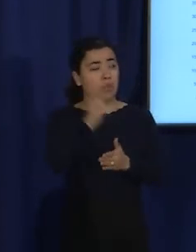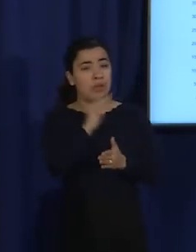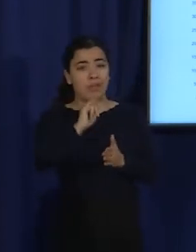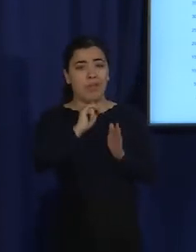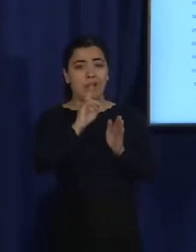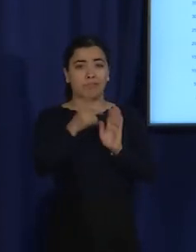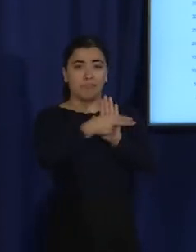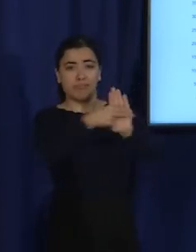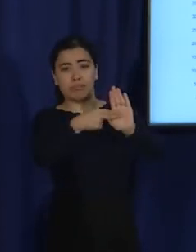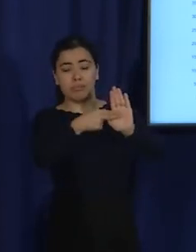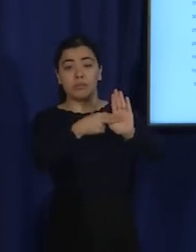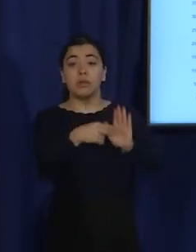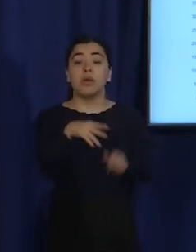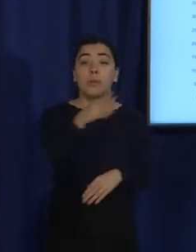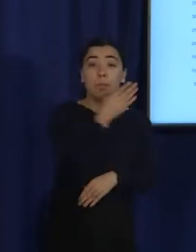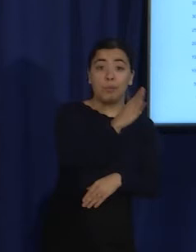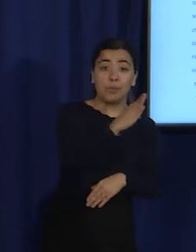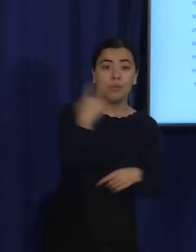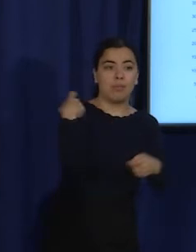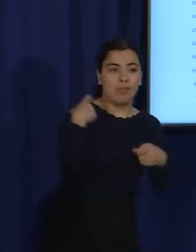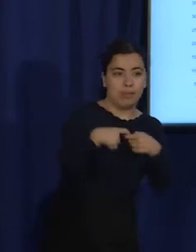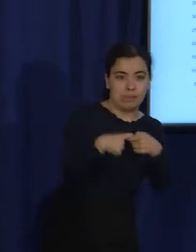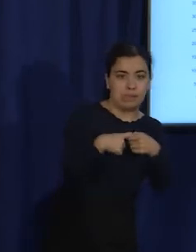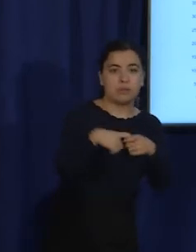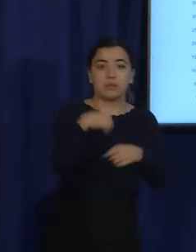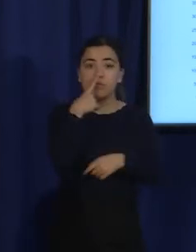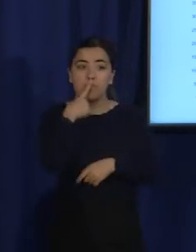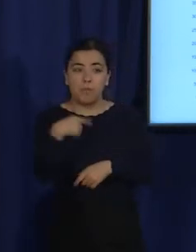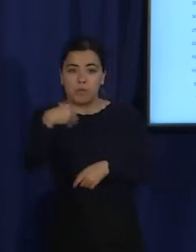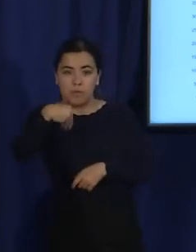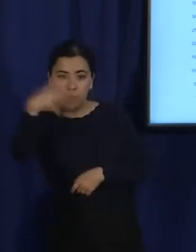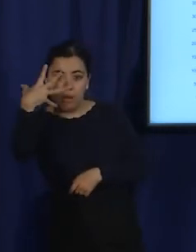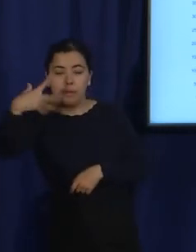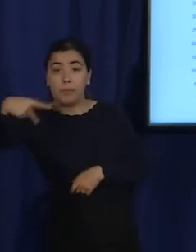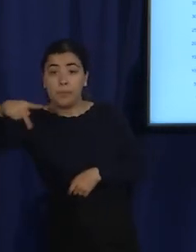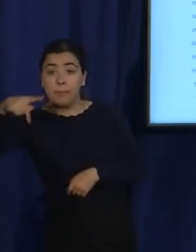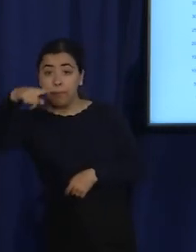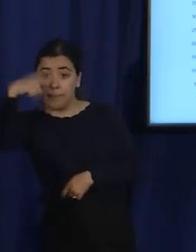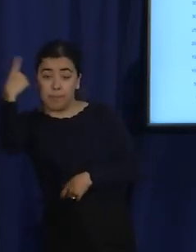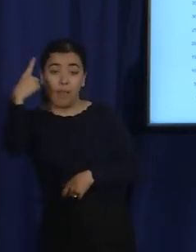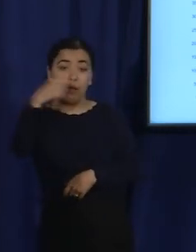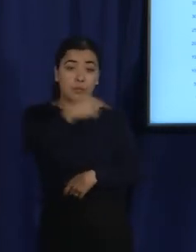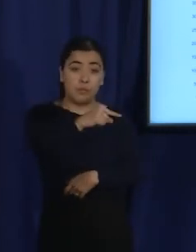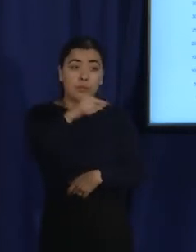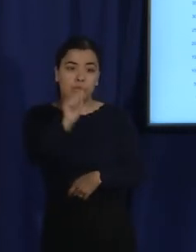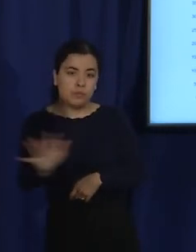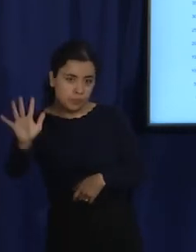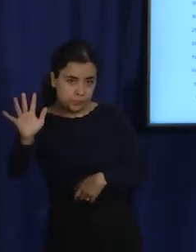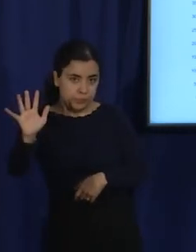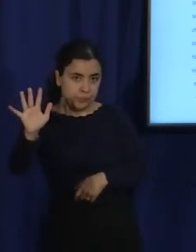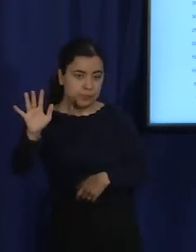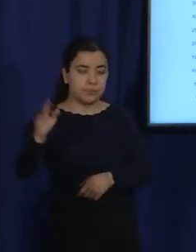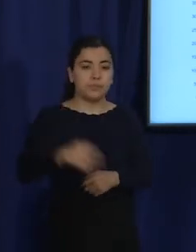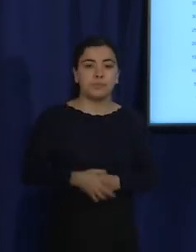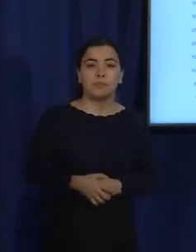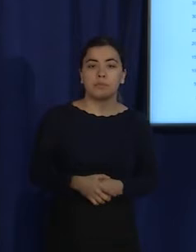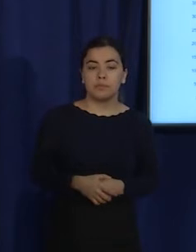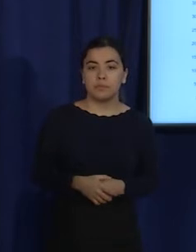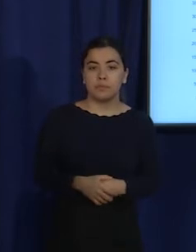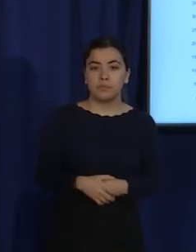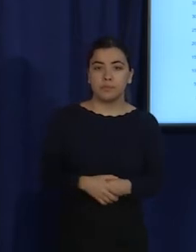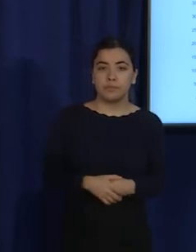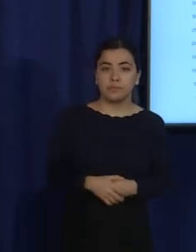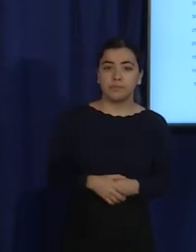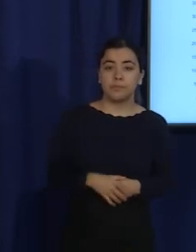Latinx Chicagoans, red is white Chicagoans, purple is Black Chicagoans, and green is Asian Chicagoans. You see that